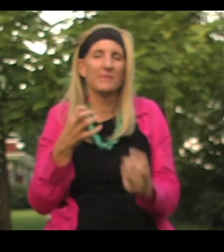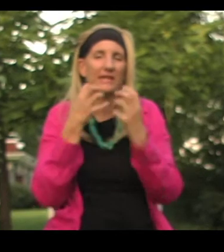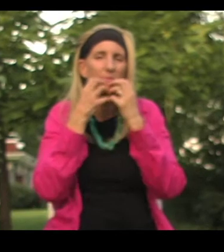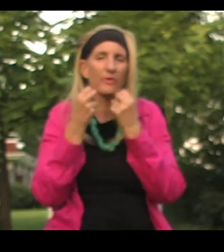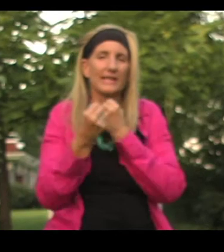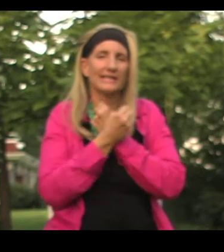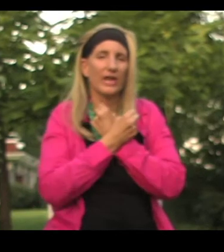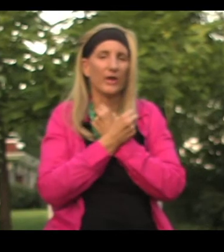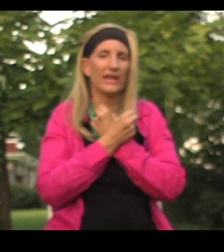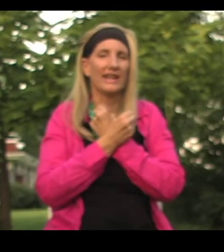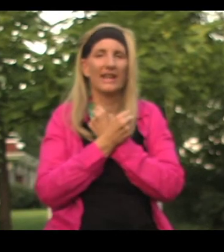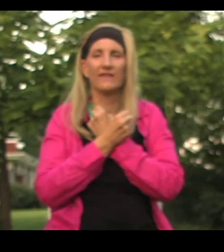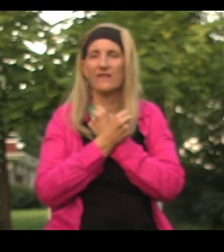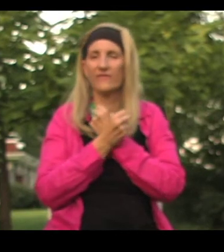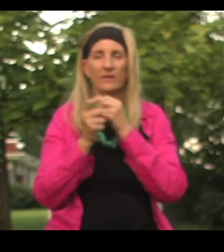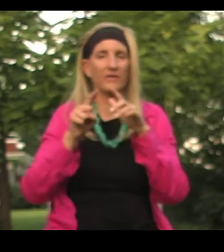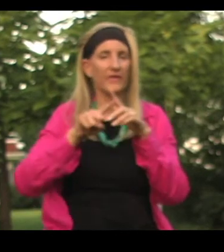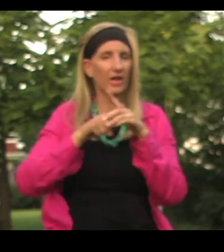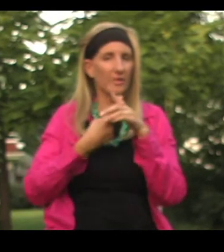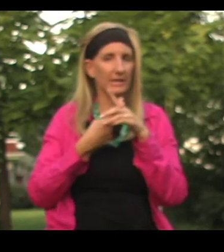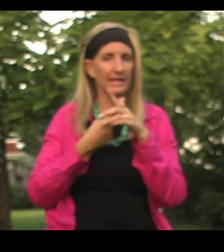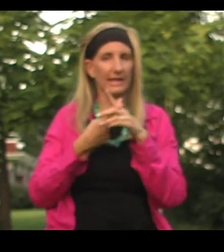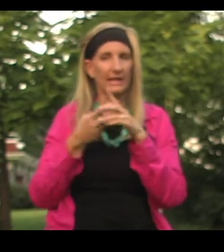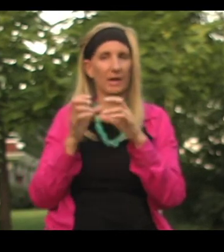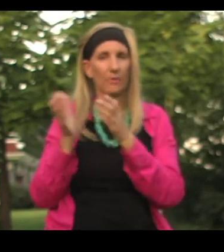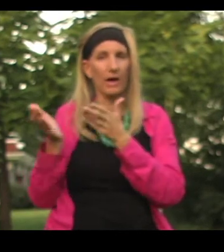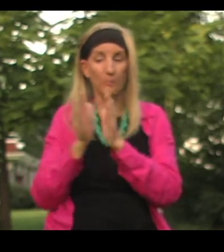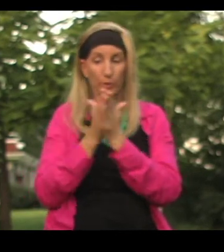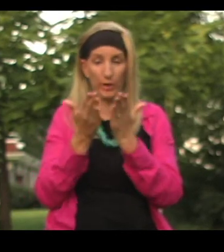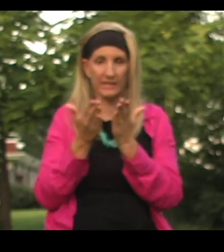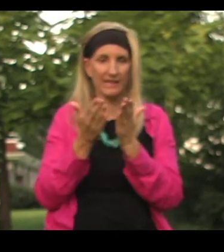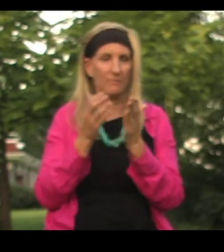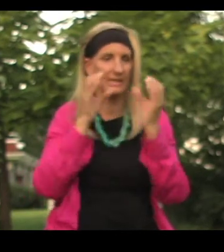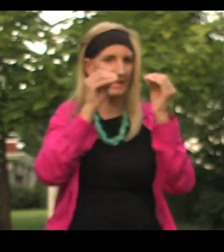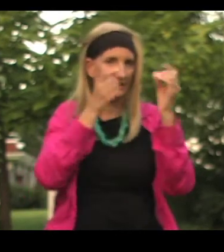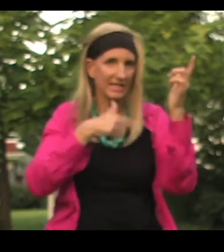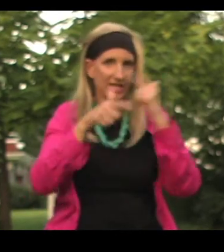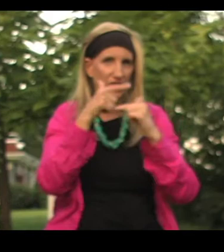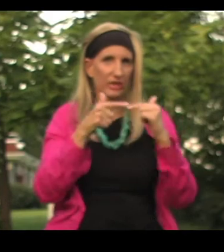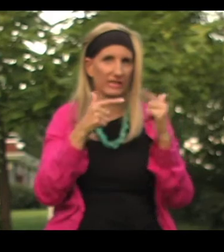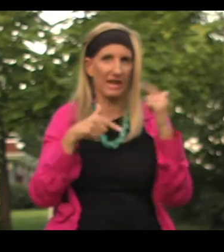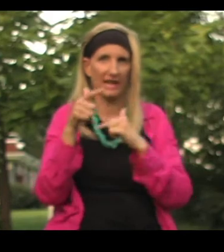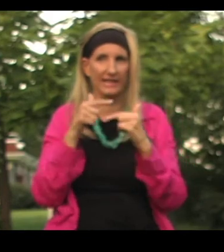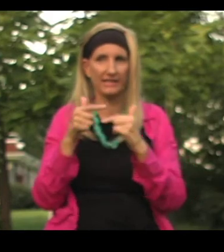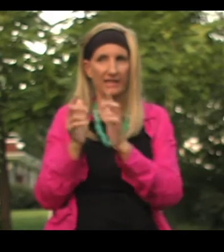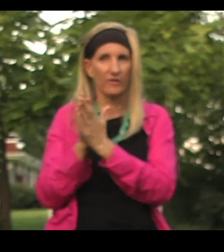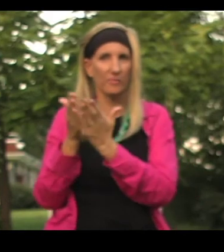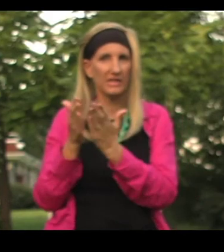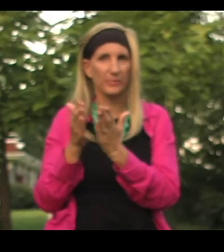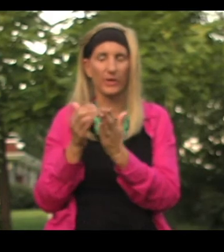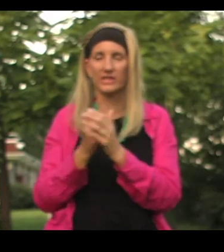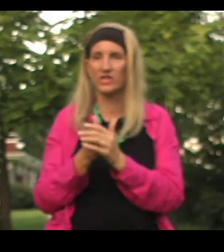and embracing her. And from the very beginning, I brought books and began to teach her signs from these books. And